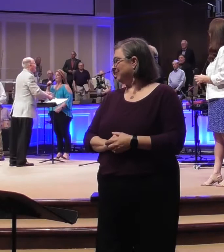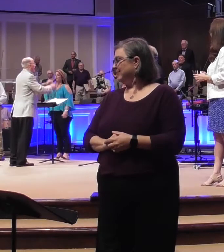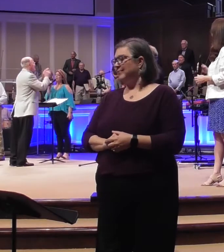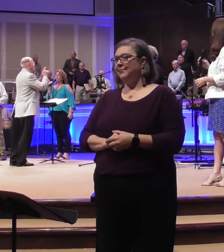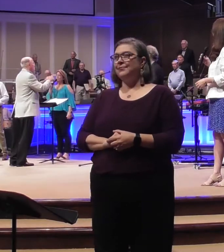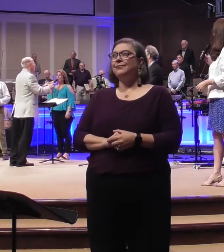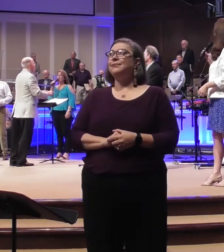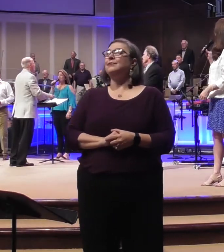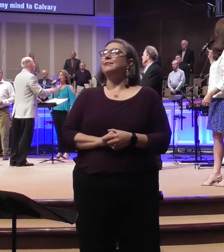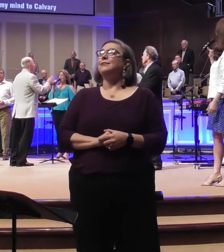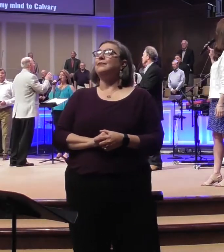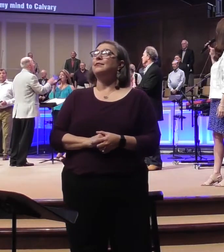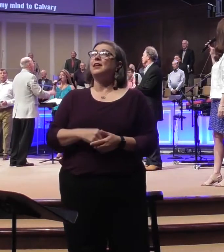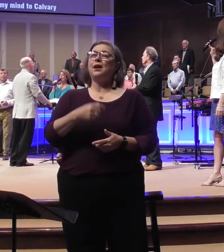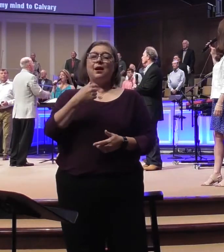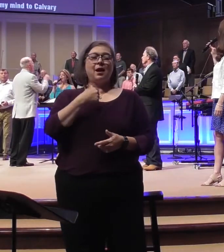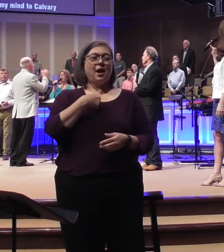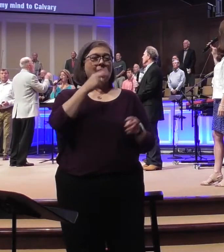I cast my